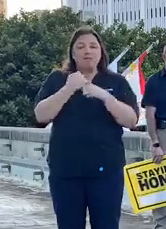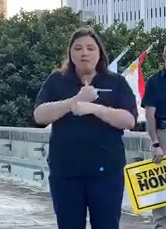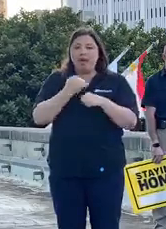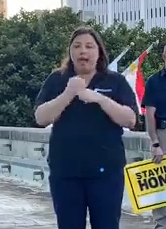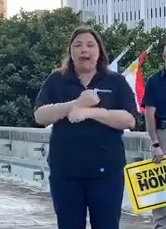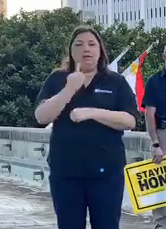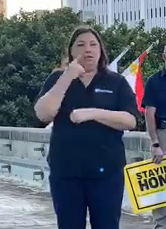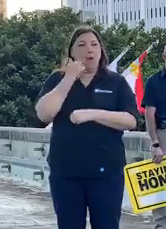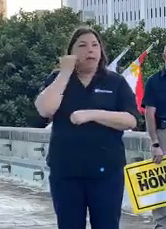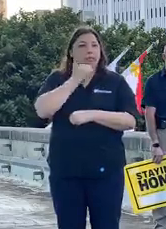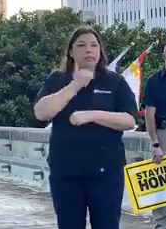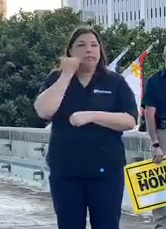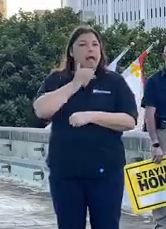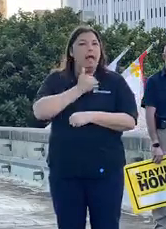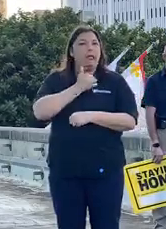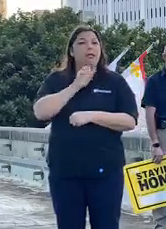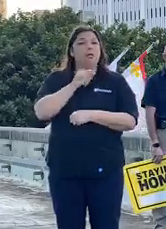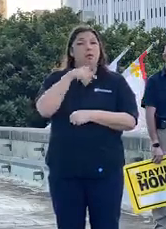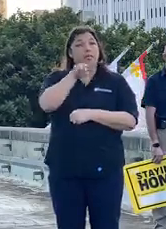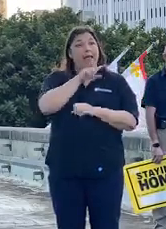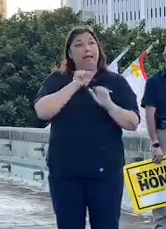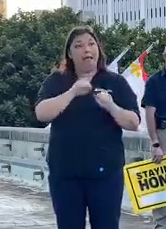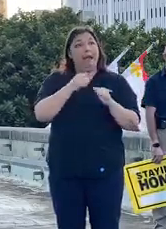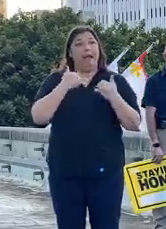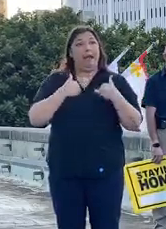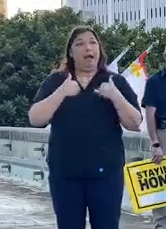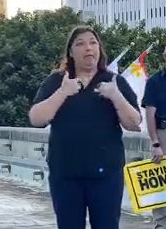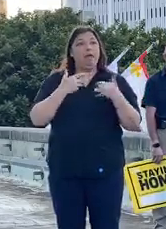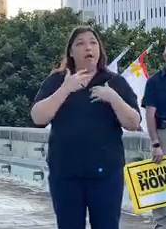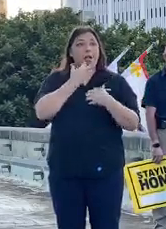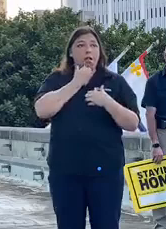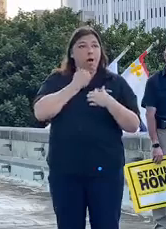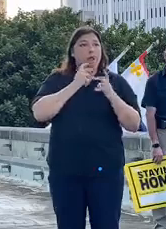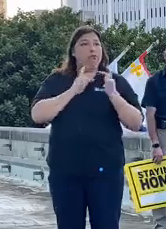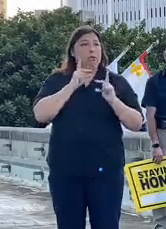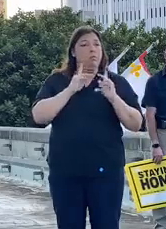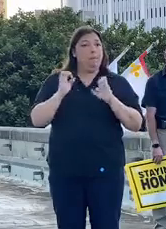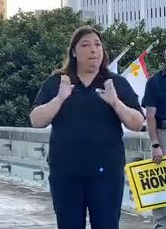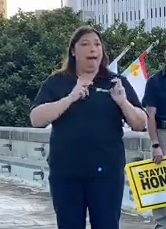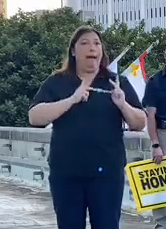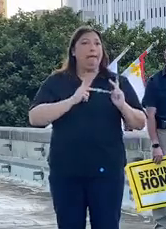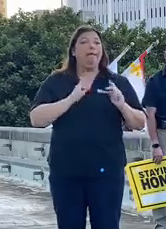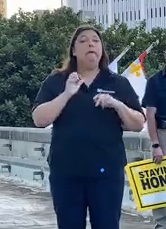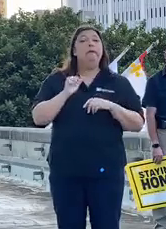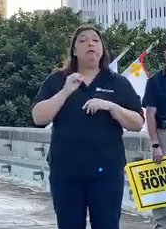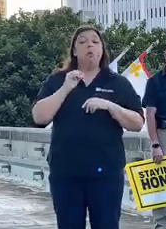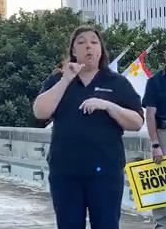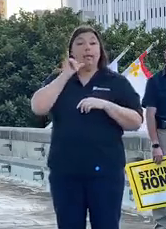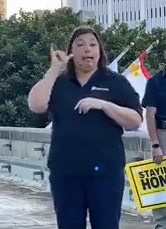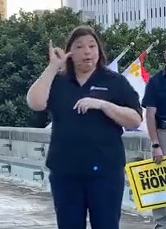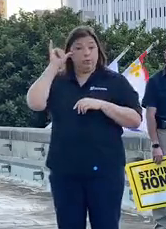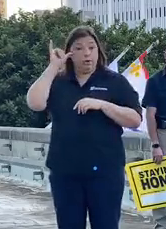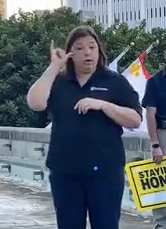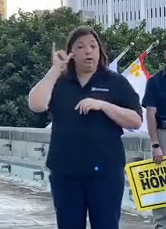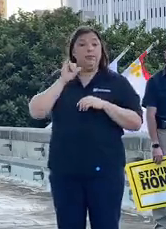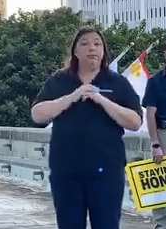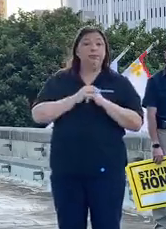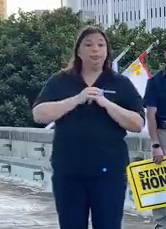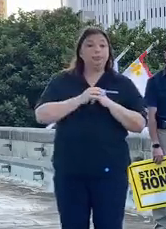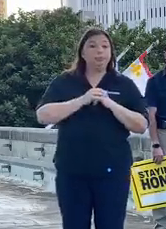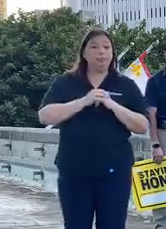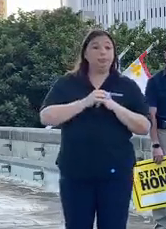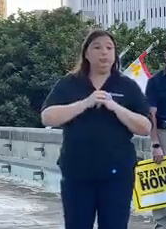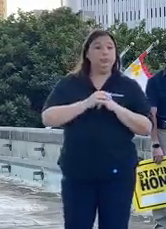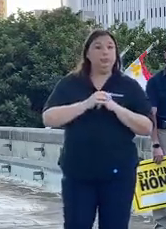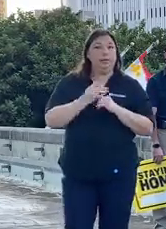for every single day so that they can get their loved ones. And so as of yesterday, in the